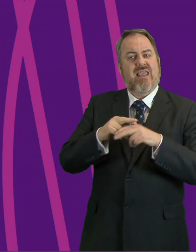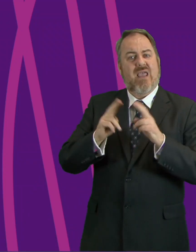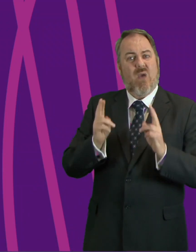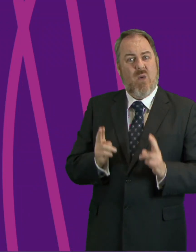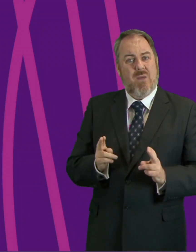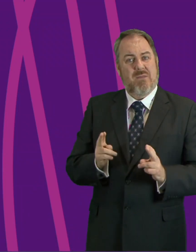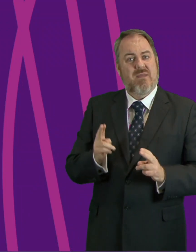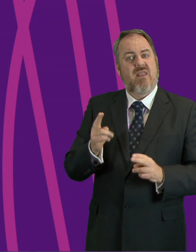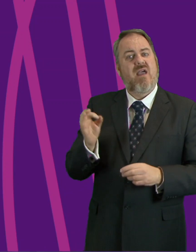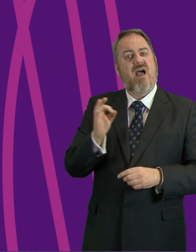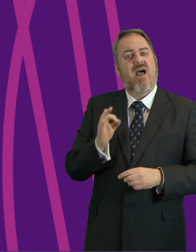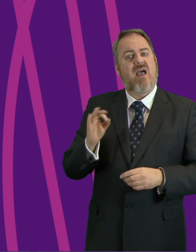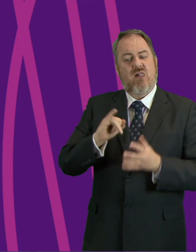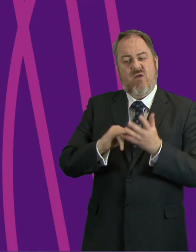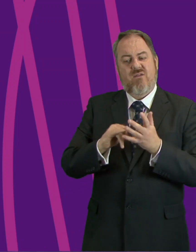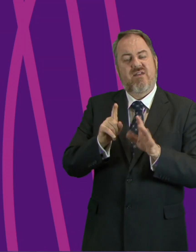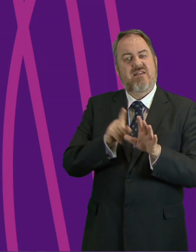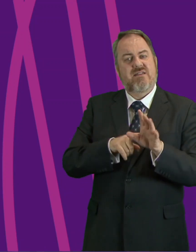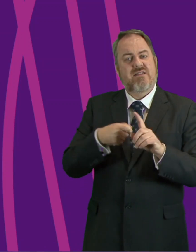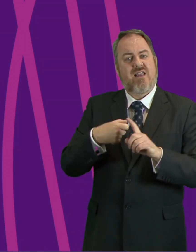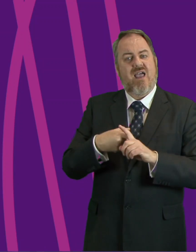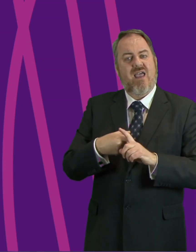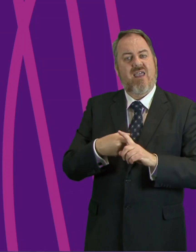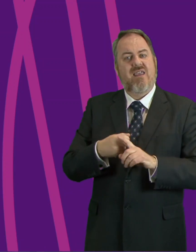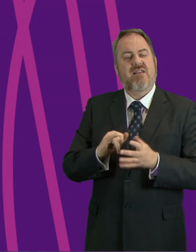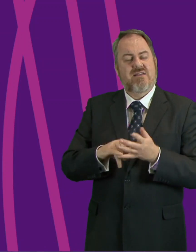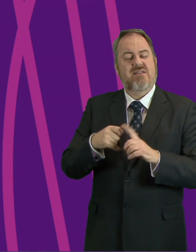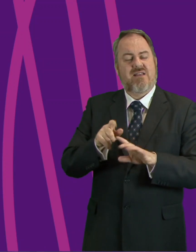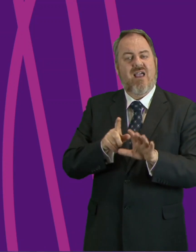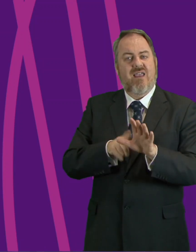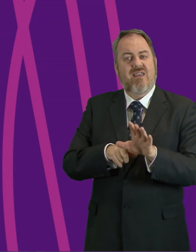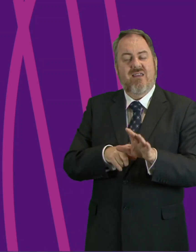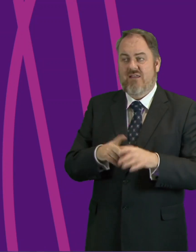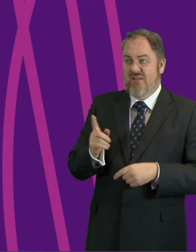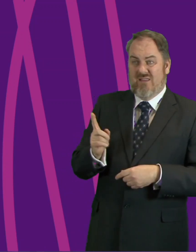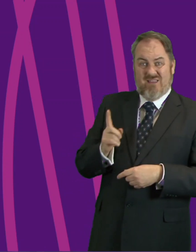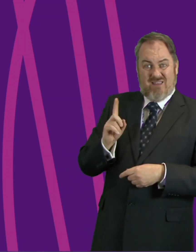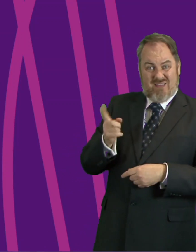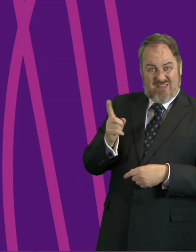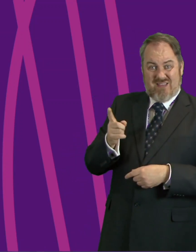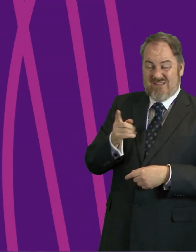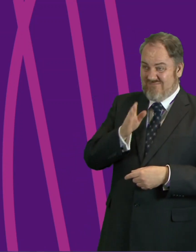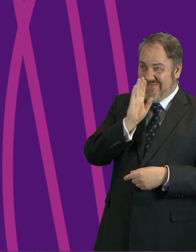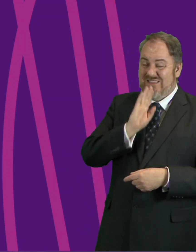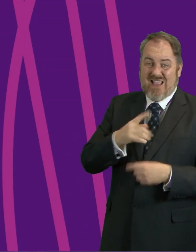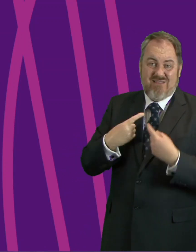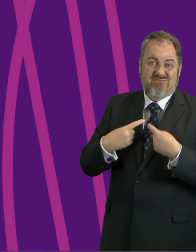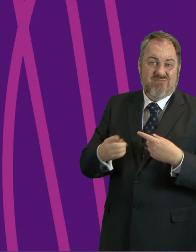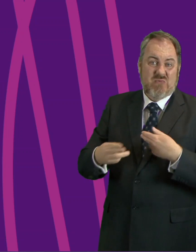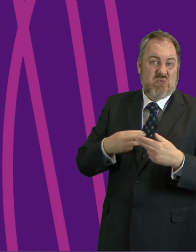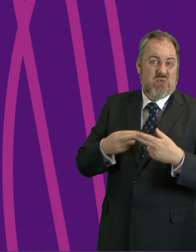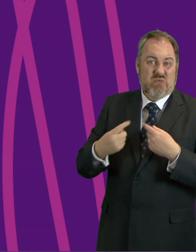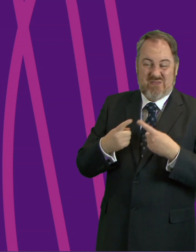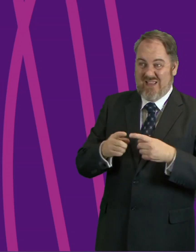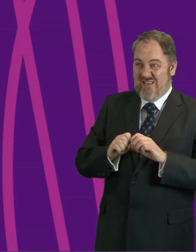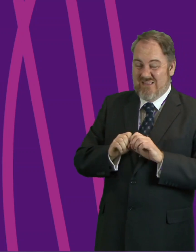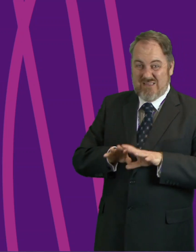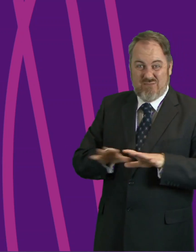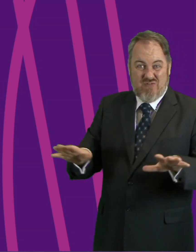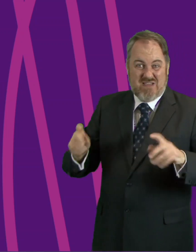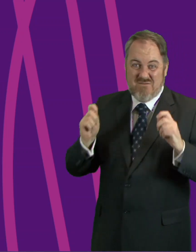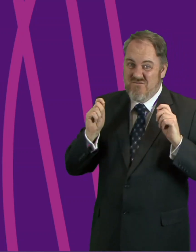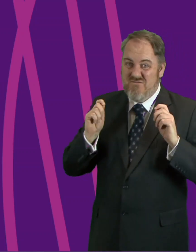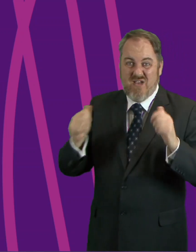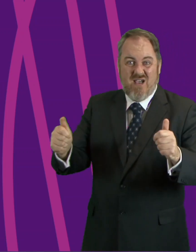tragically demonstrated how rapidly and widely this virus can spread in care homes. It has